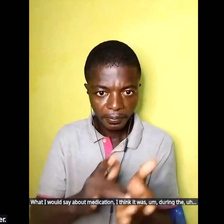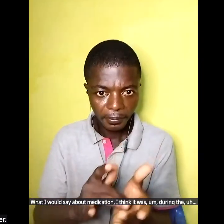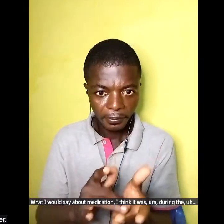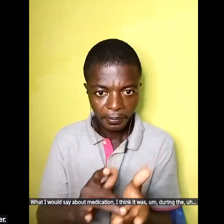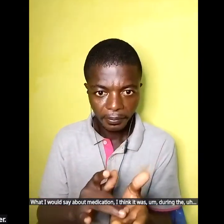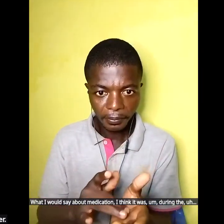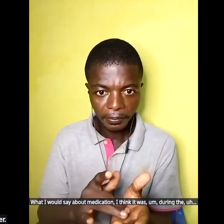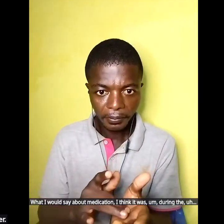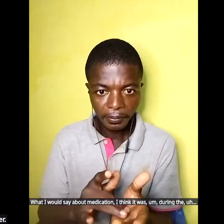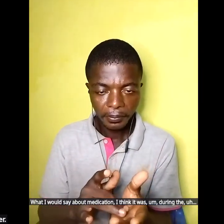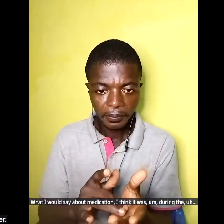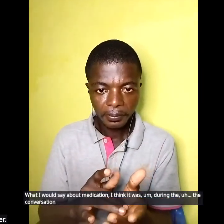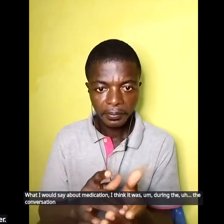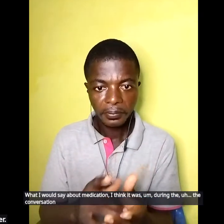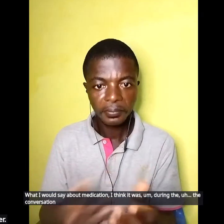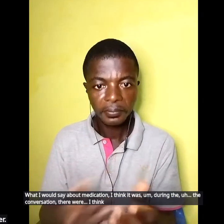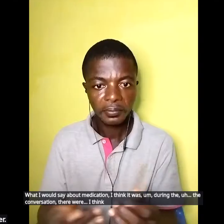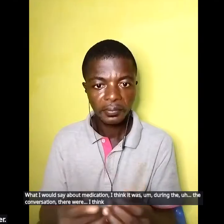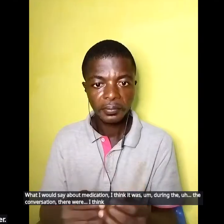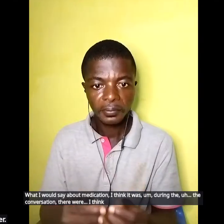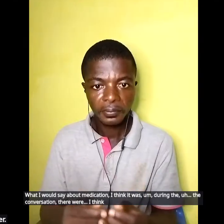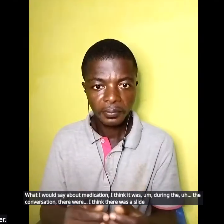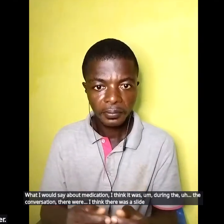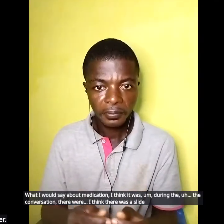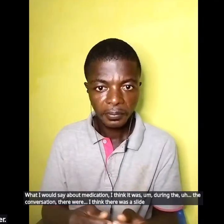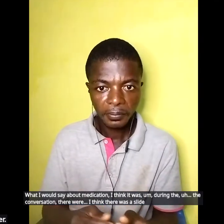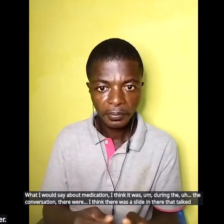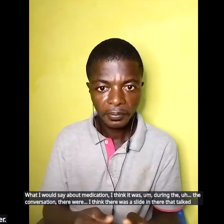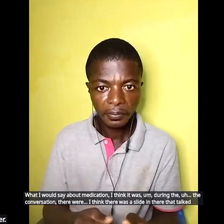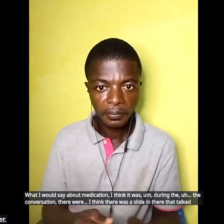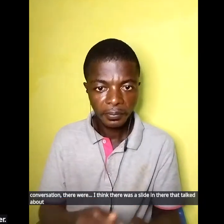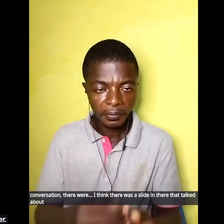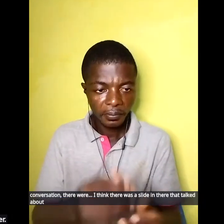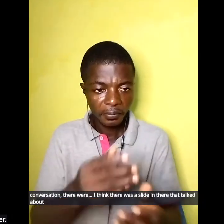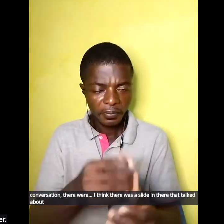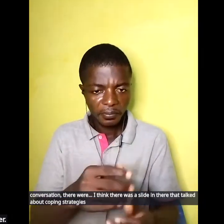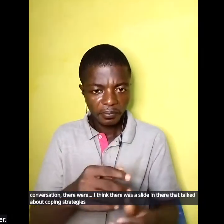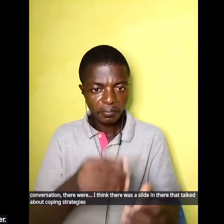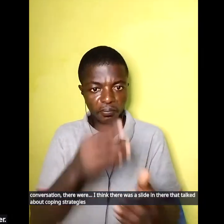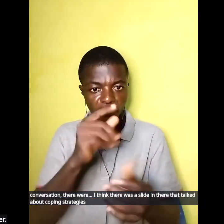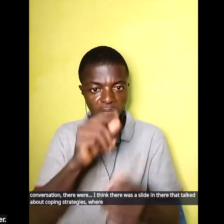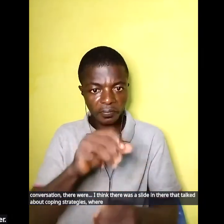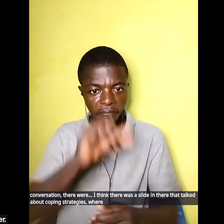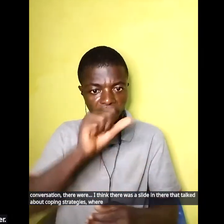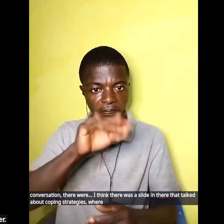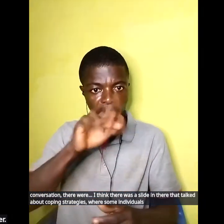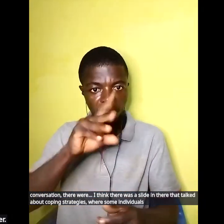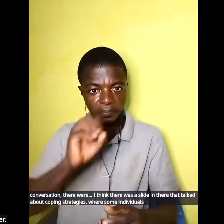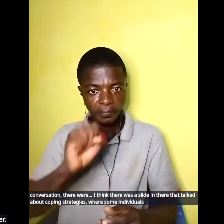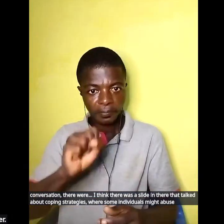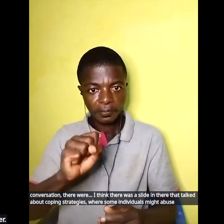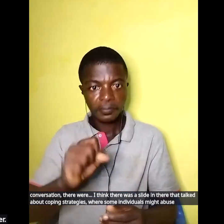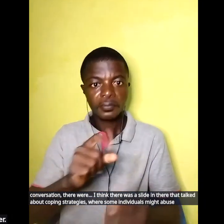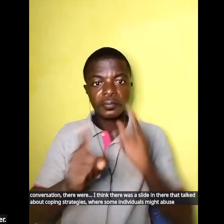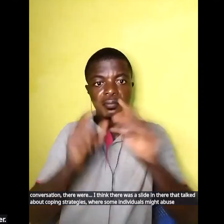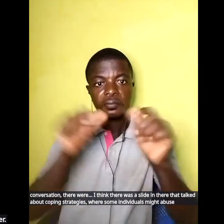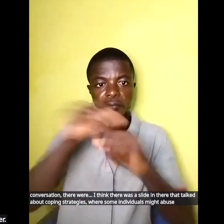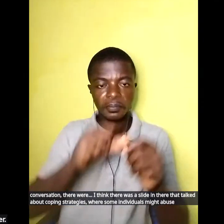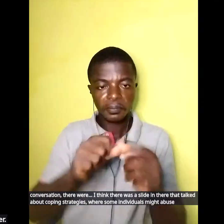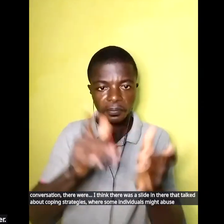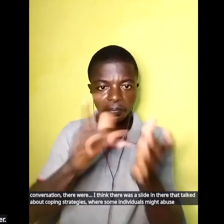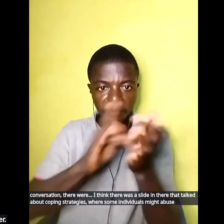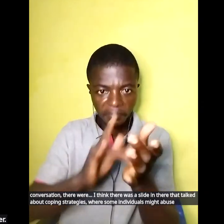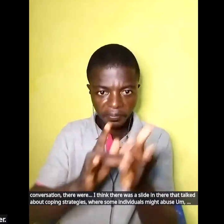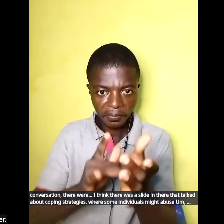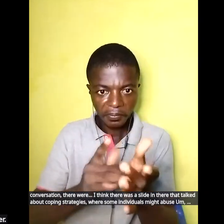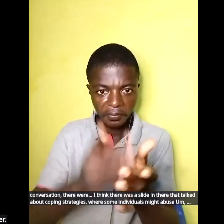the conversation, I think there was a slide in there that talked about coping strategies where some individuals might abuse legal or